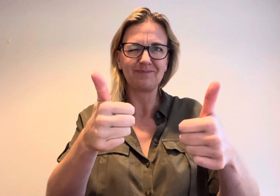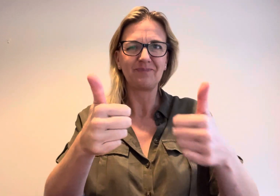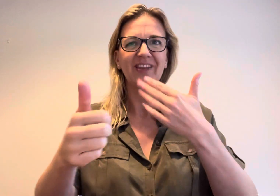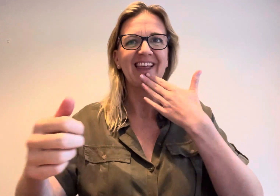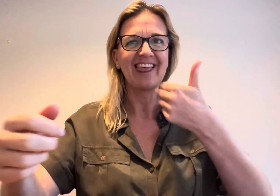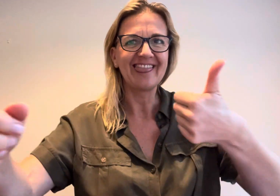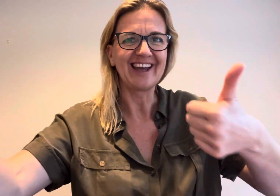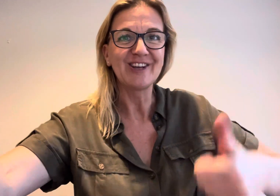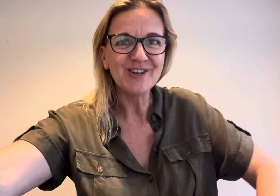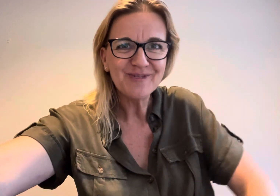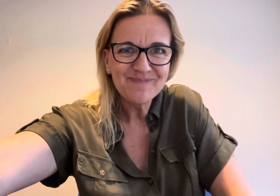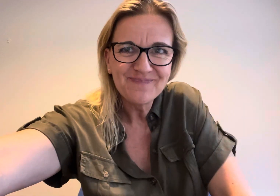Thank you.